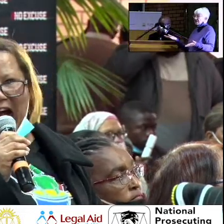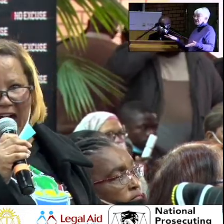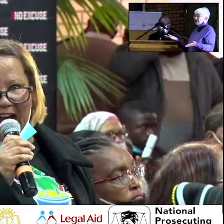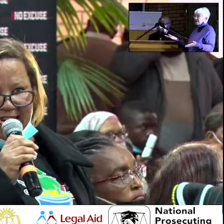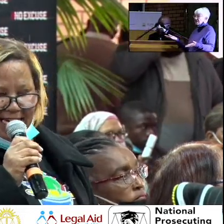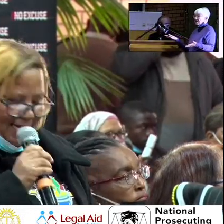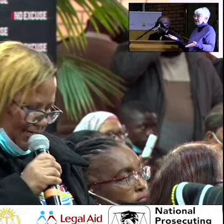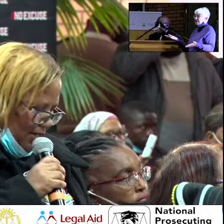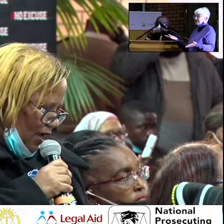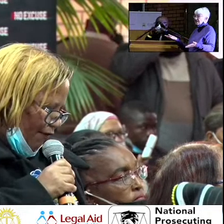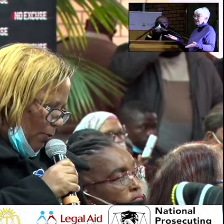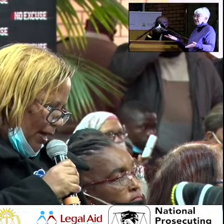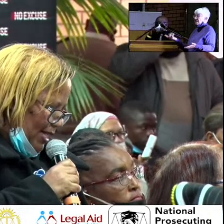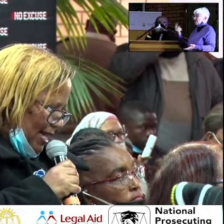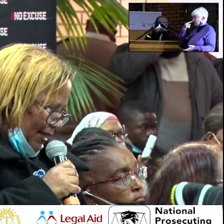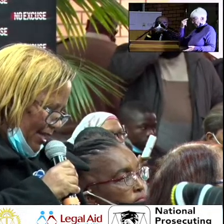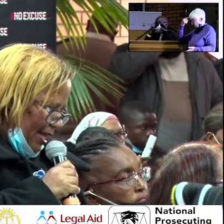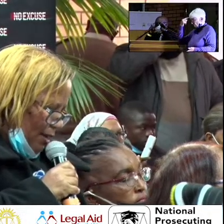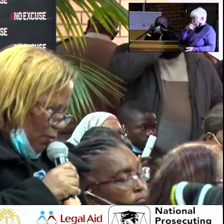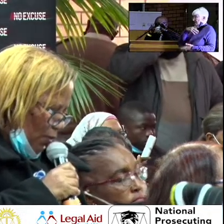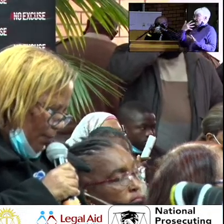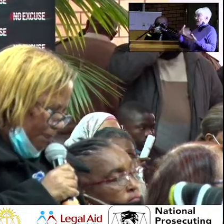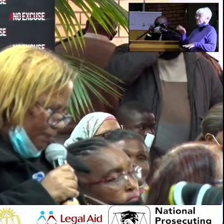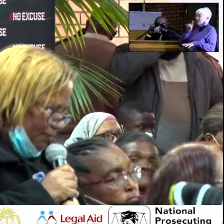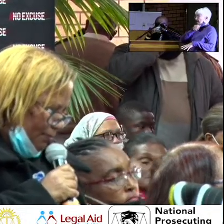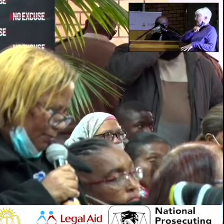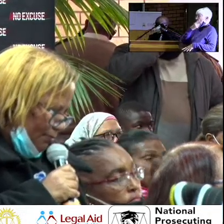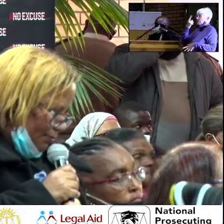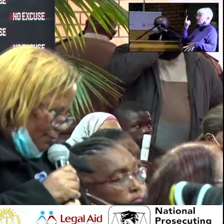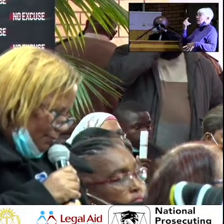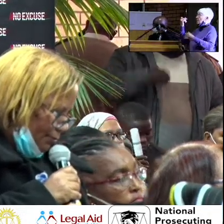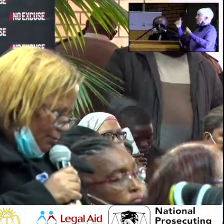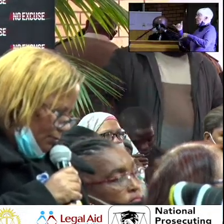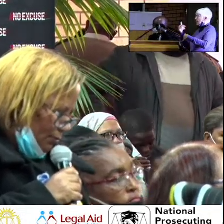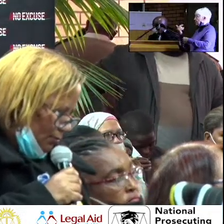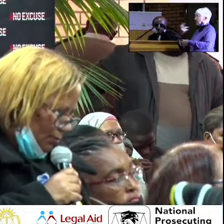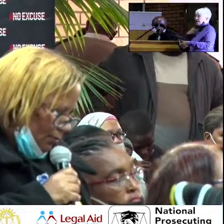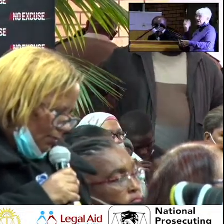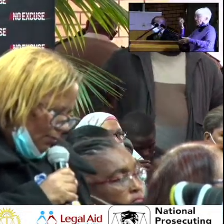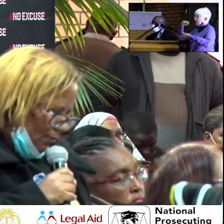cannot hide it from one another anymore.